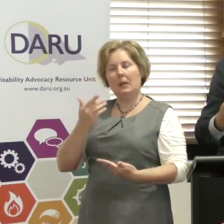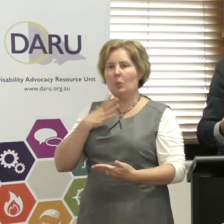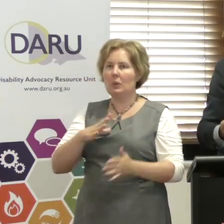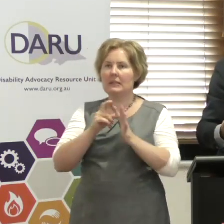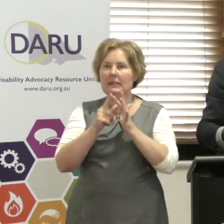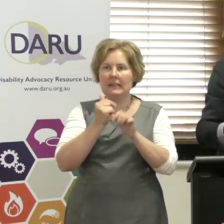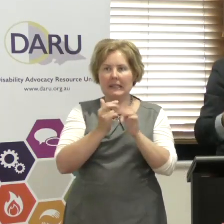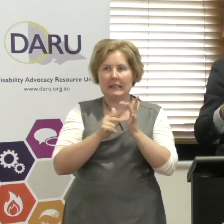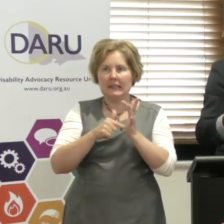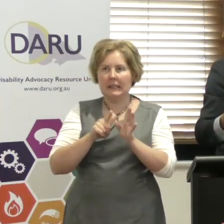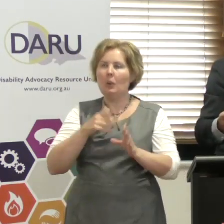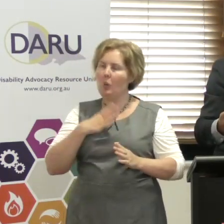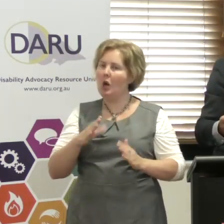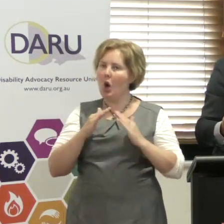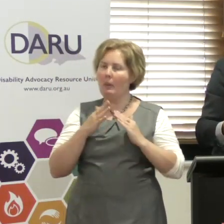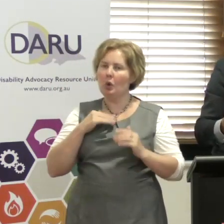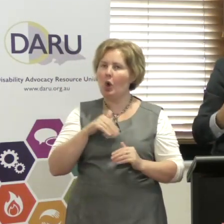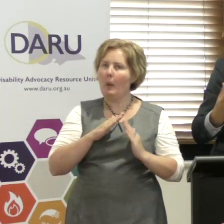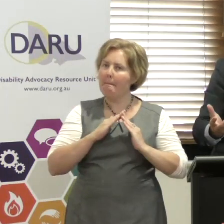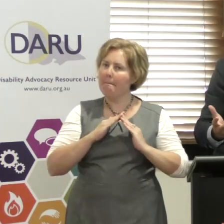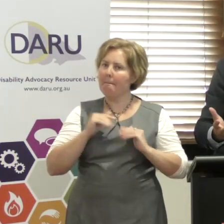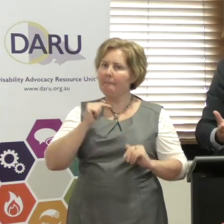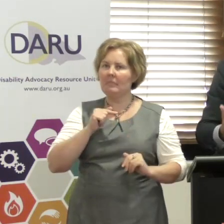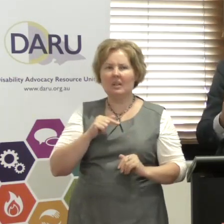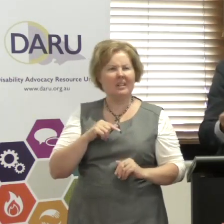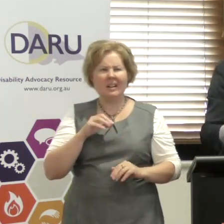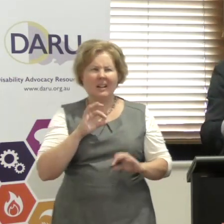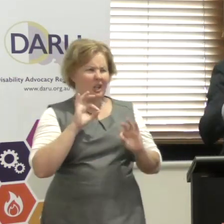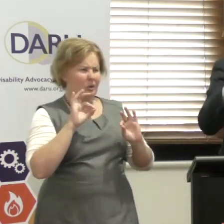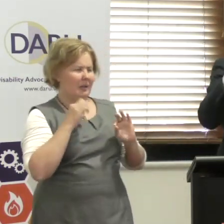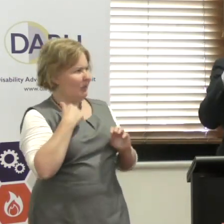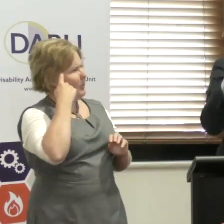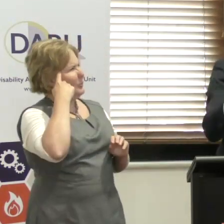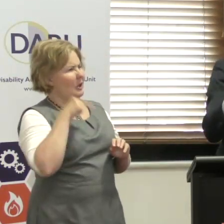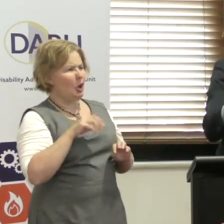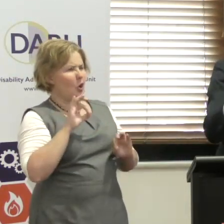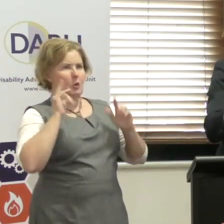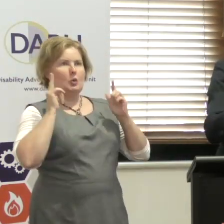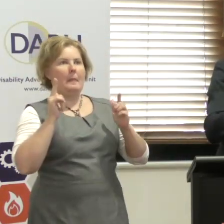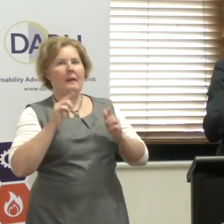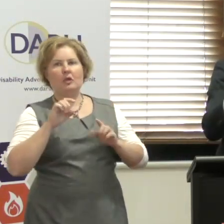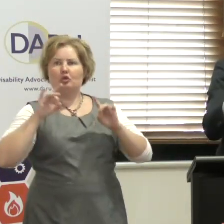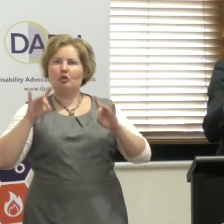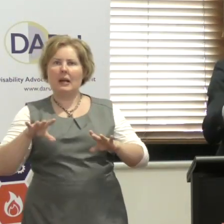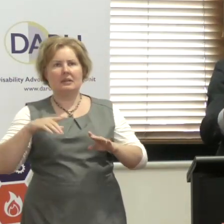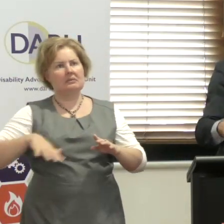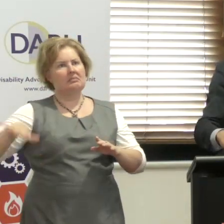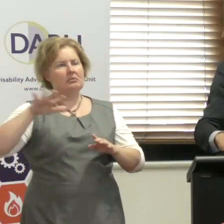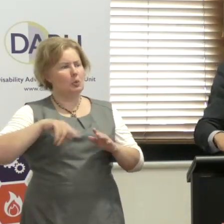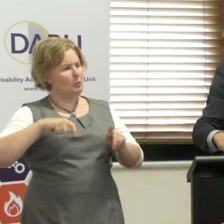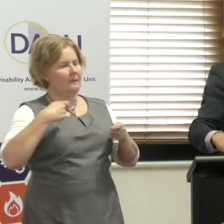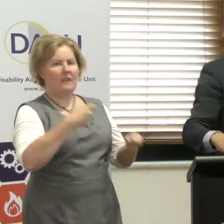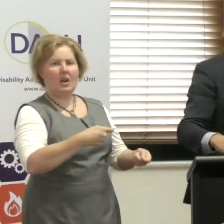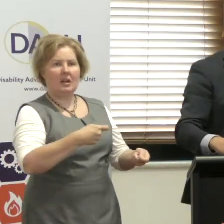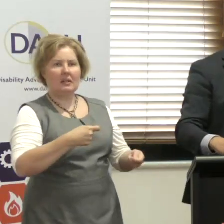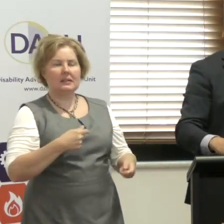home, I want to go home. And I thought that's not too much for a nation like us to provide. But that notion of we were community.